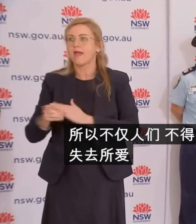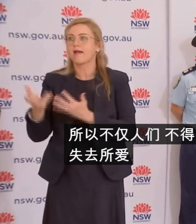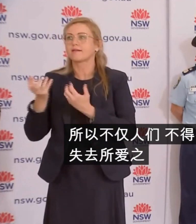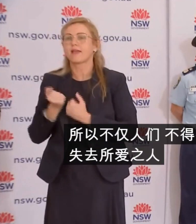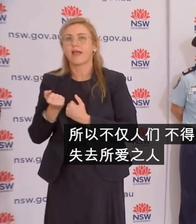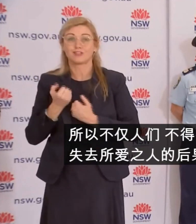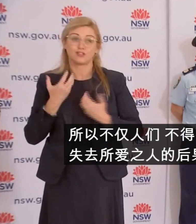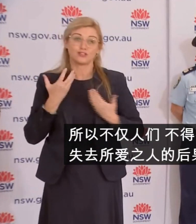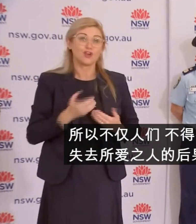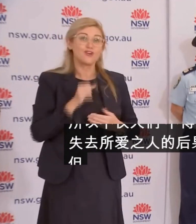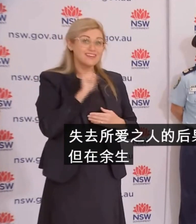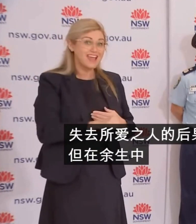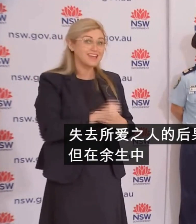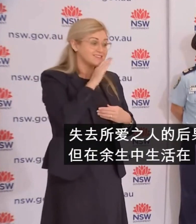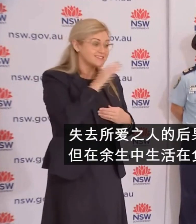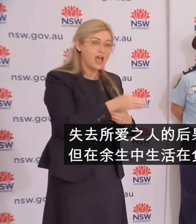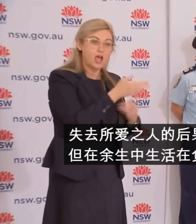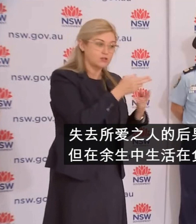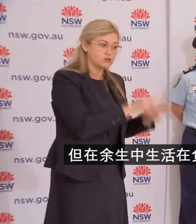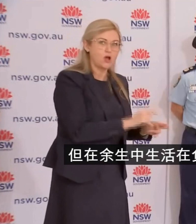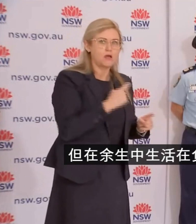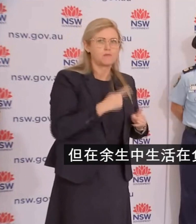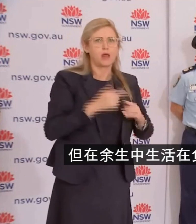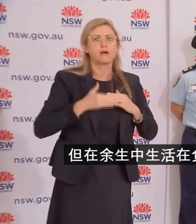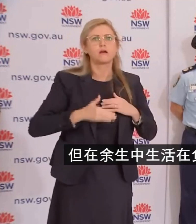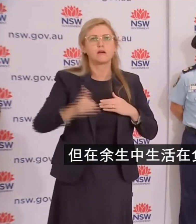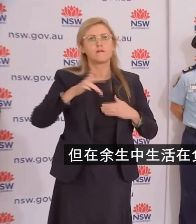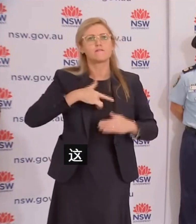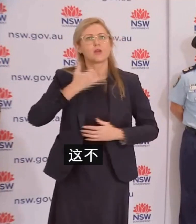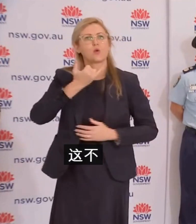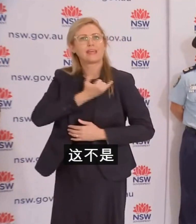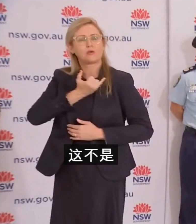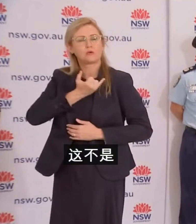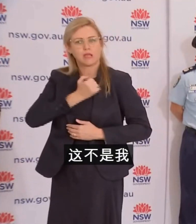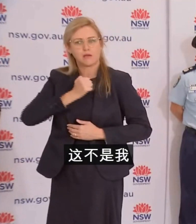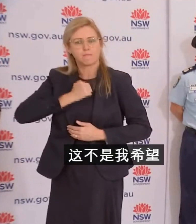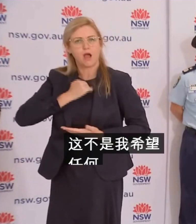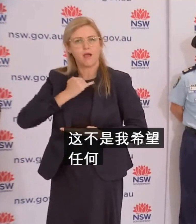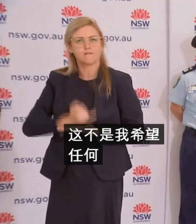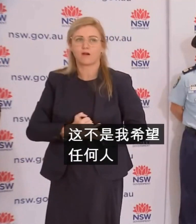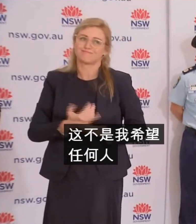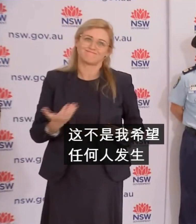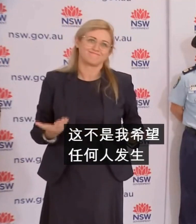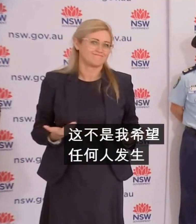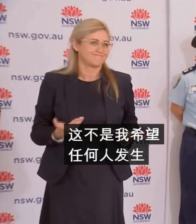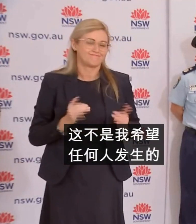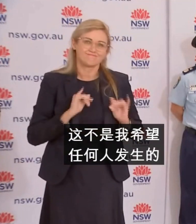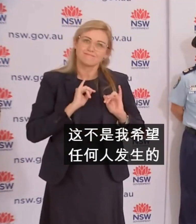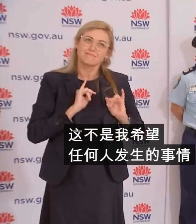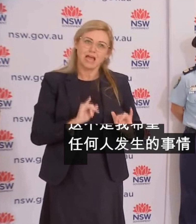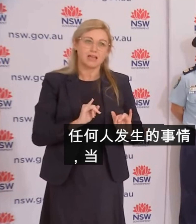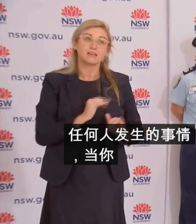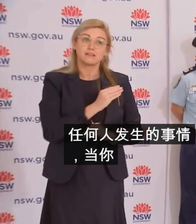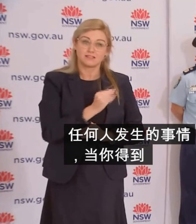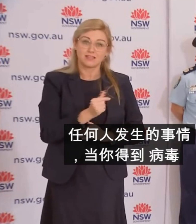with the consequence of losing a loved one, but living with the guilt for the rest of their lives. That is not something I'd wish on anybody, and people are starting